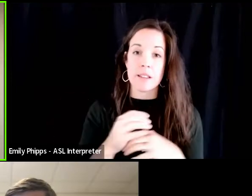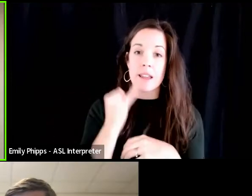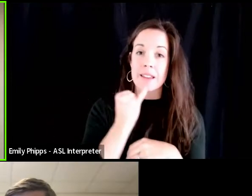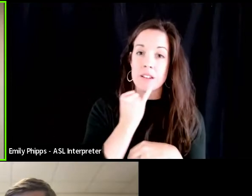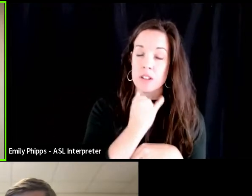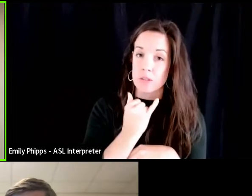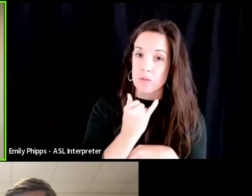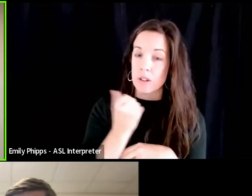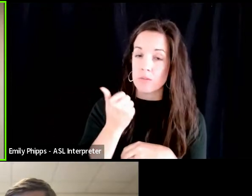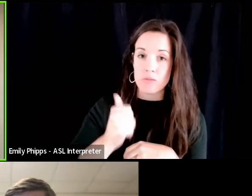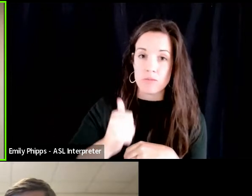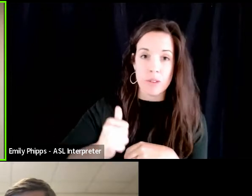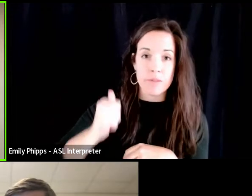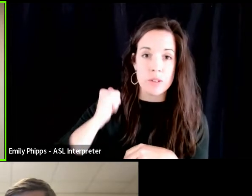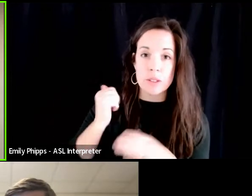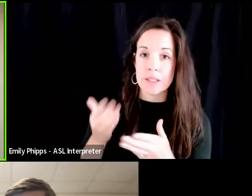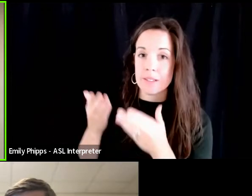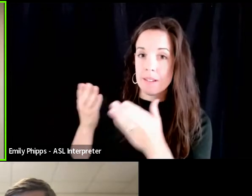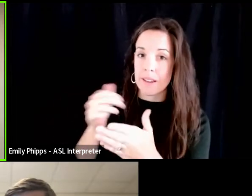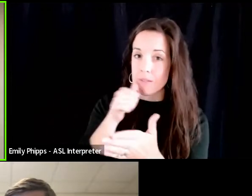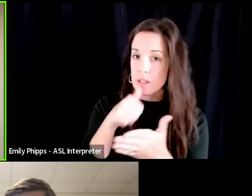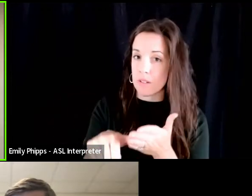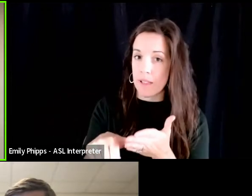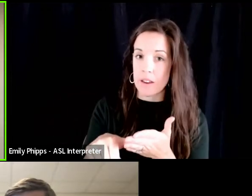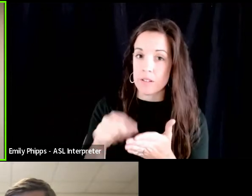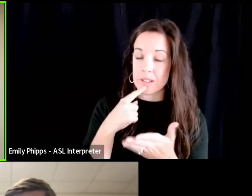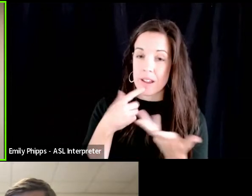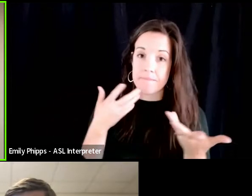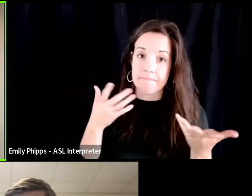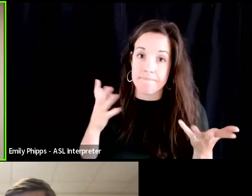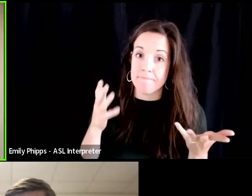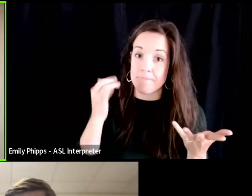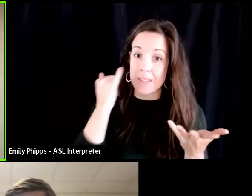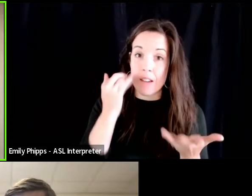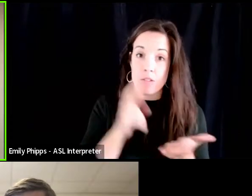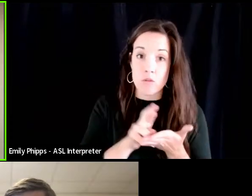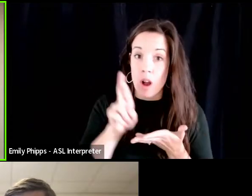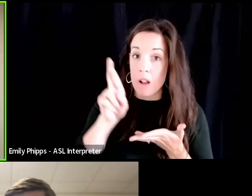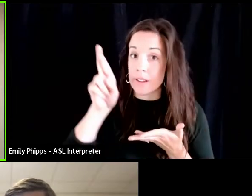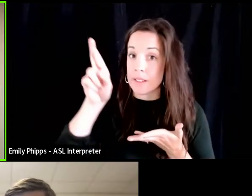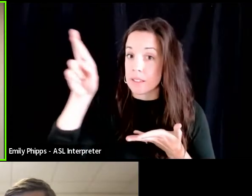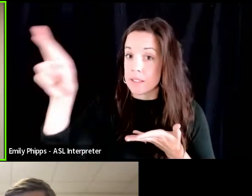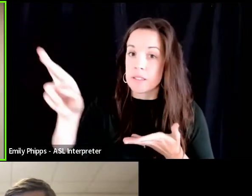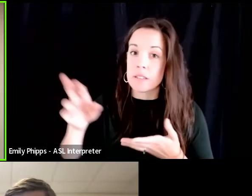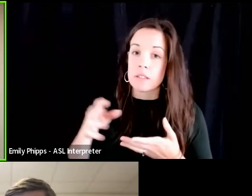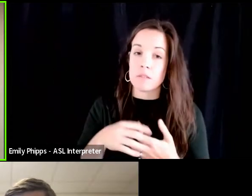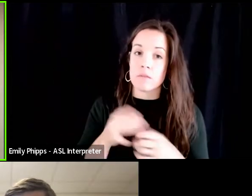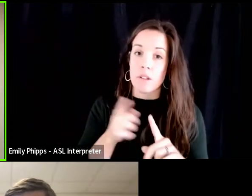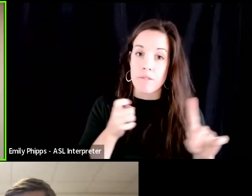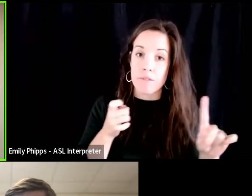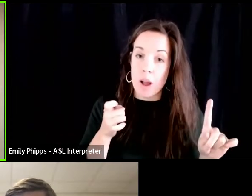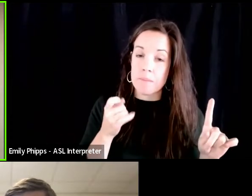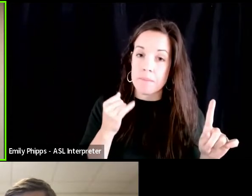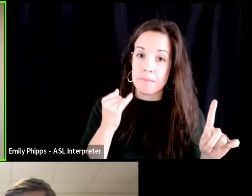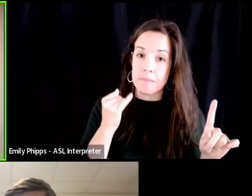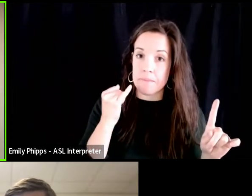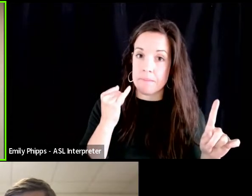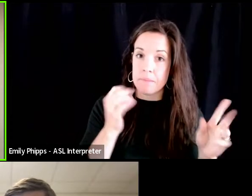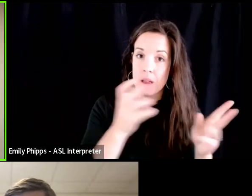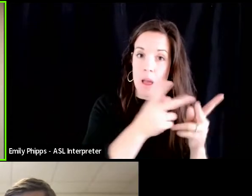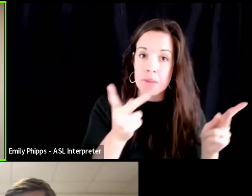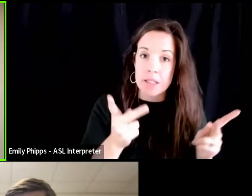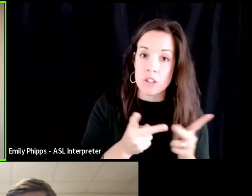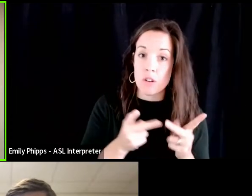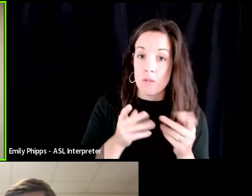letter, stating that if rockets are launched at Israel from a position right next